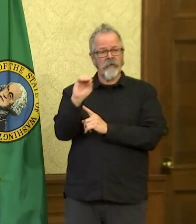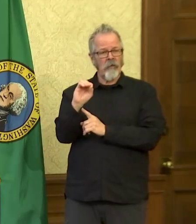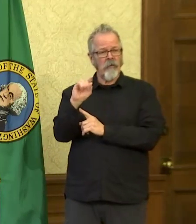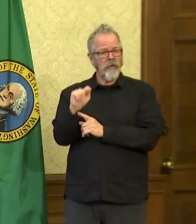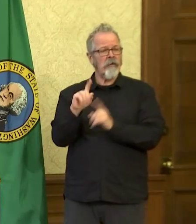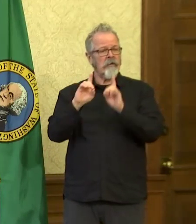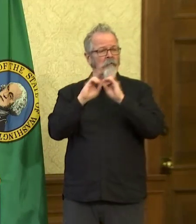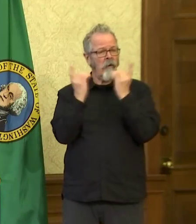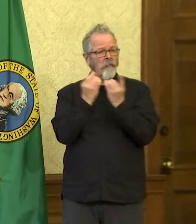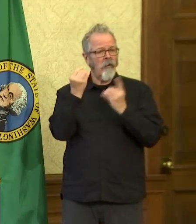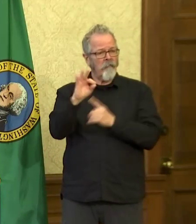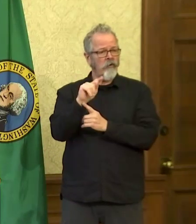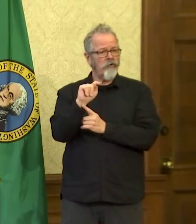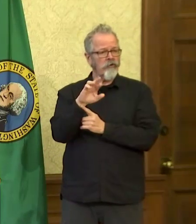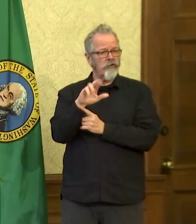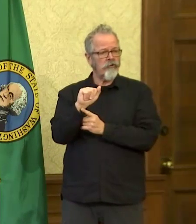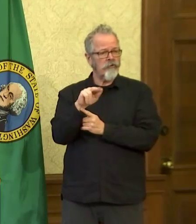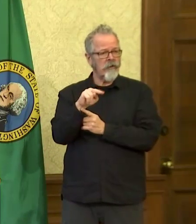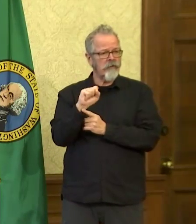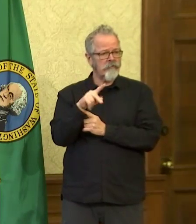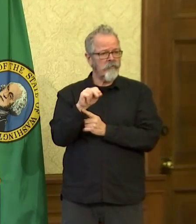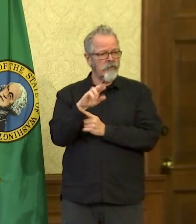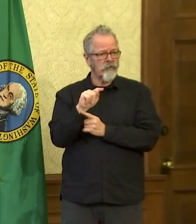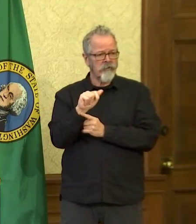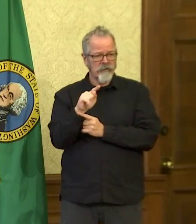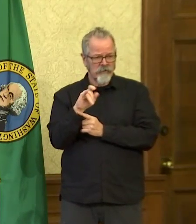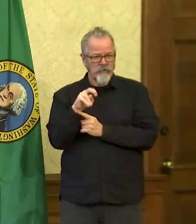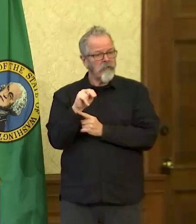Next question comes from Jim Drew of the News Tribune.